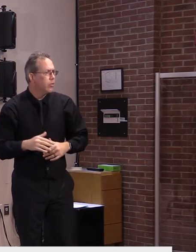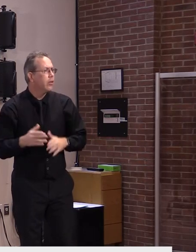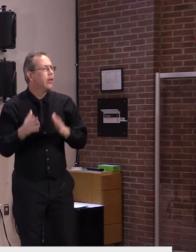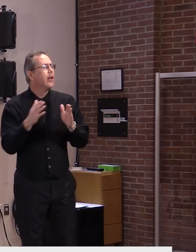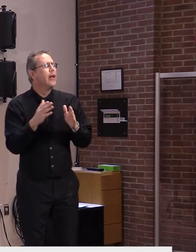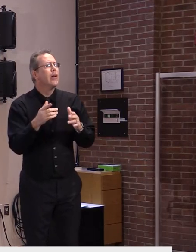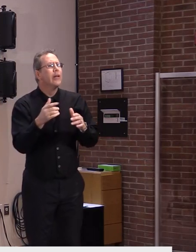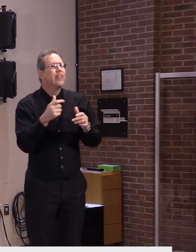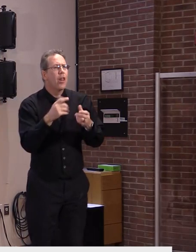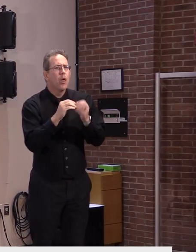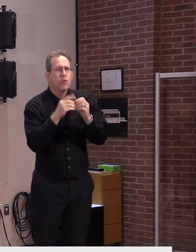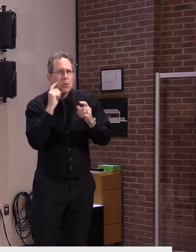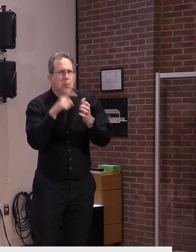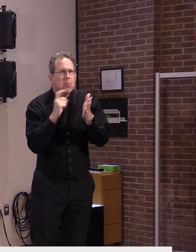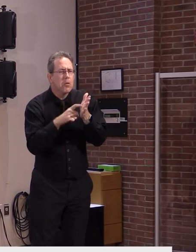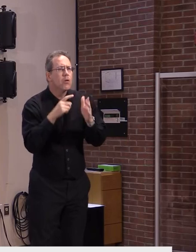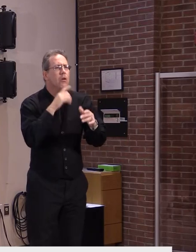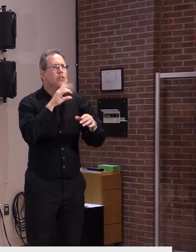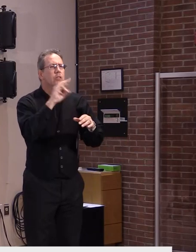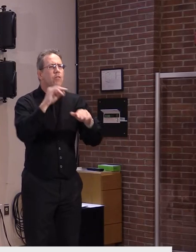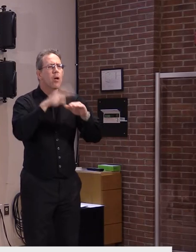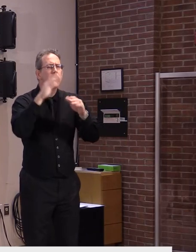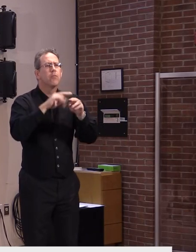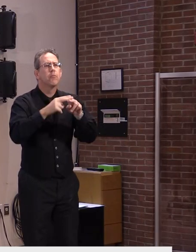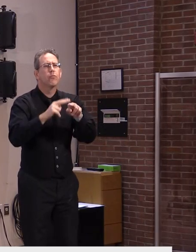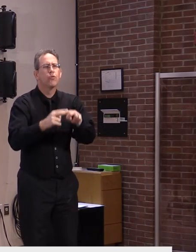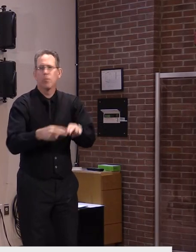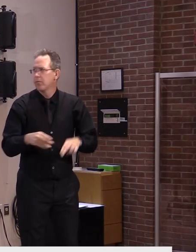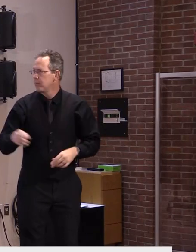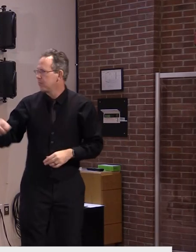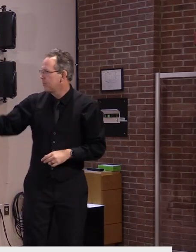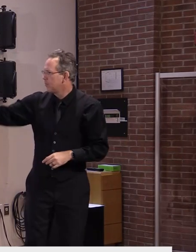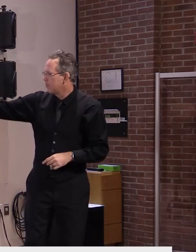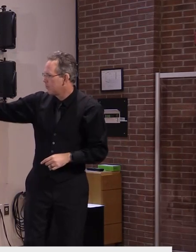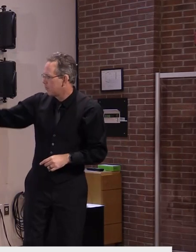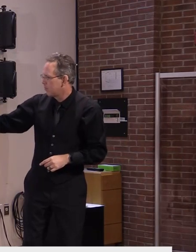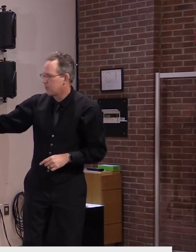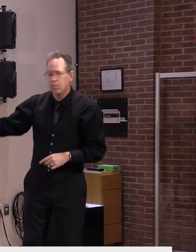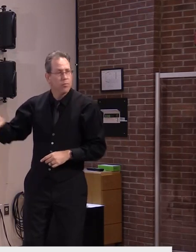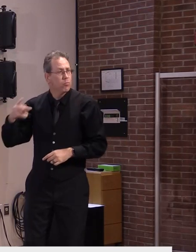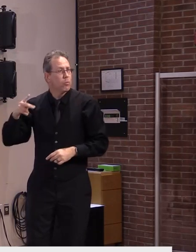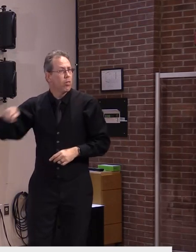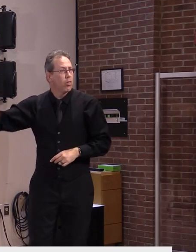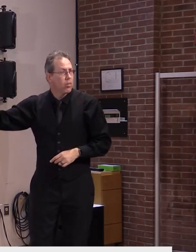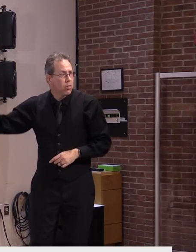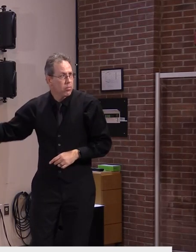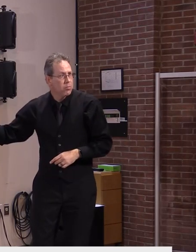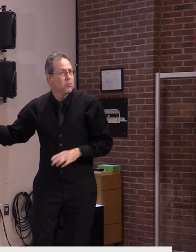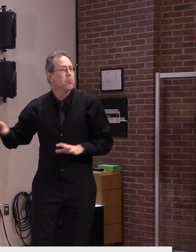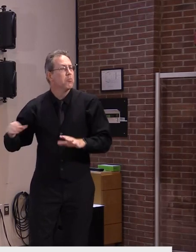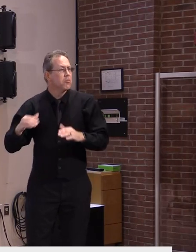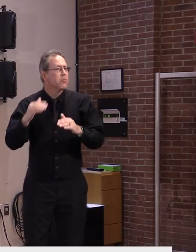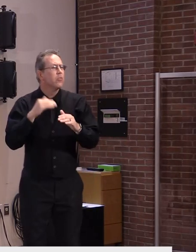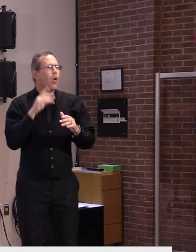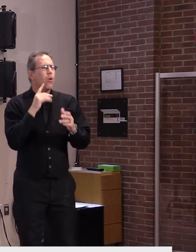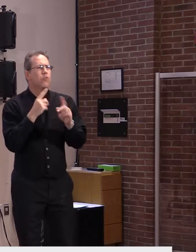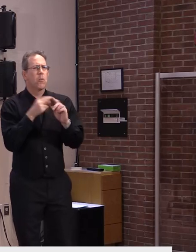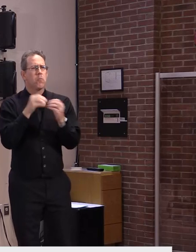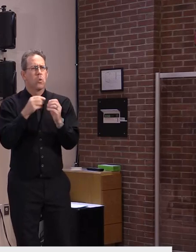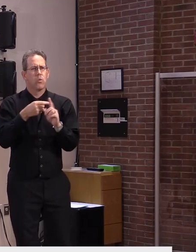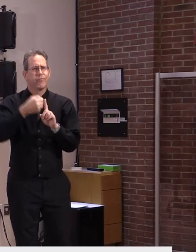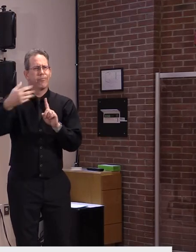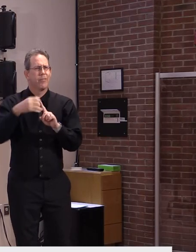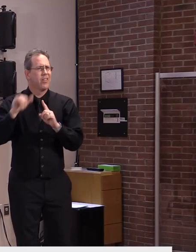recently. We'll just put a pin in that for a second about something we want to talk about. But when you look at the hospitalization rates overall, still